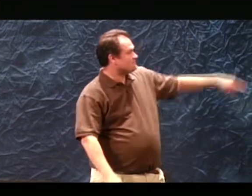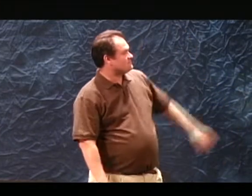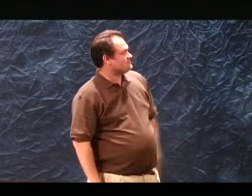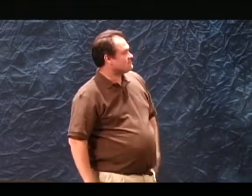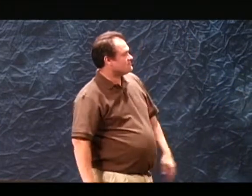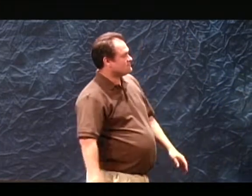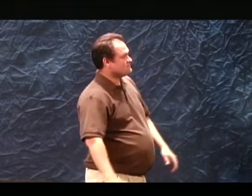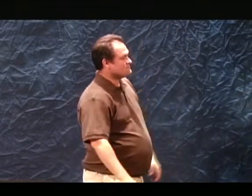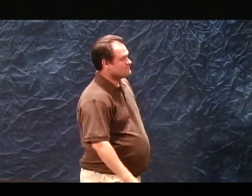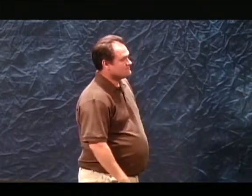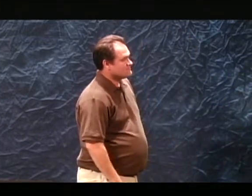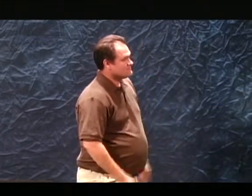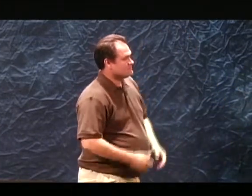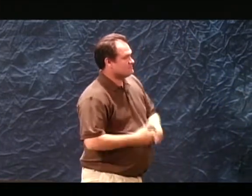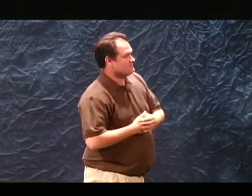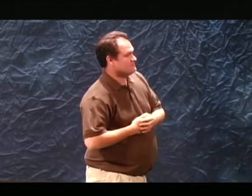participating in the church